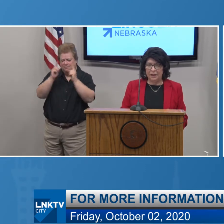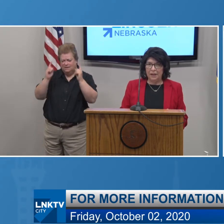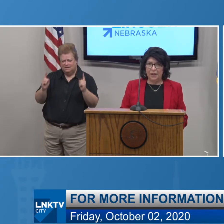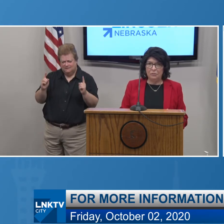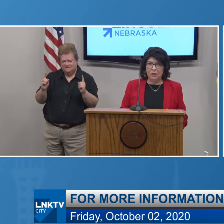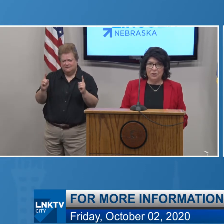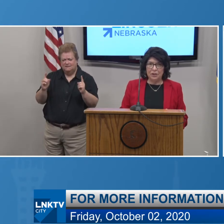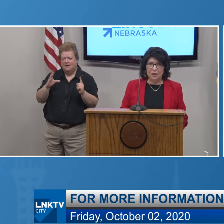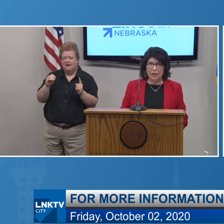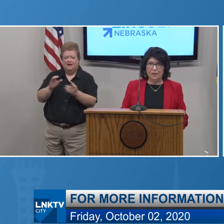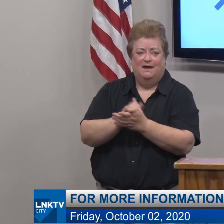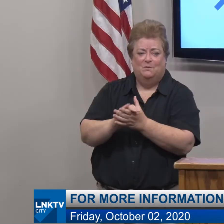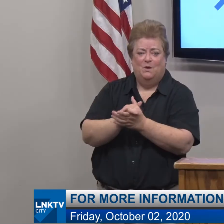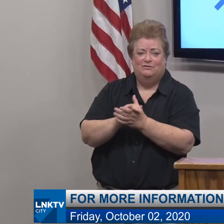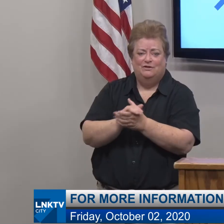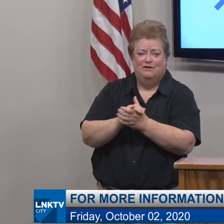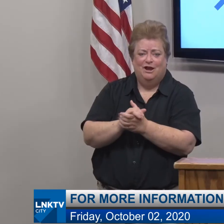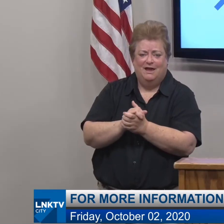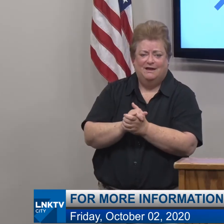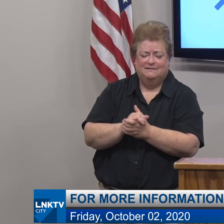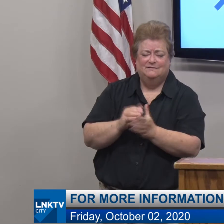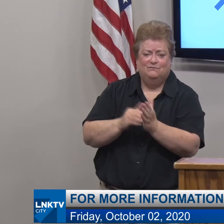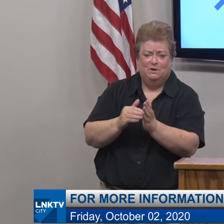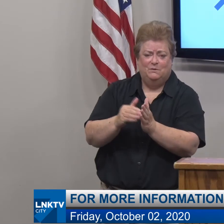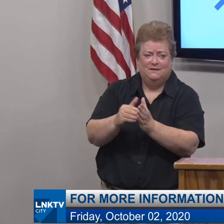distancing, and washing our hands frequently.